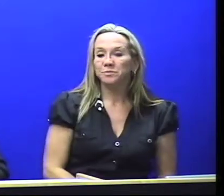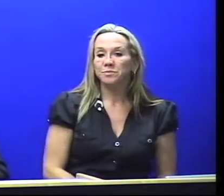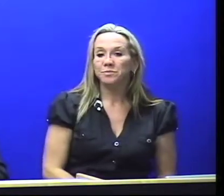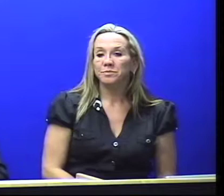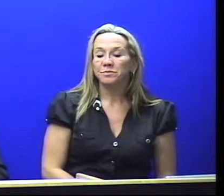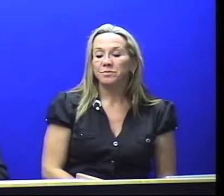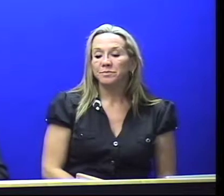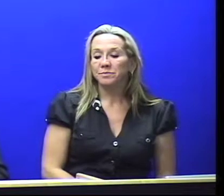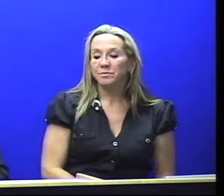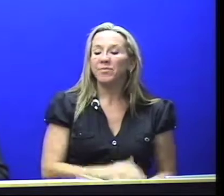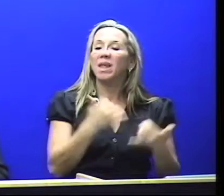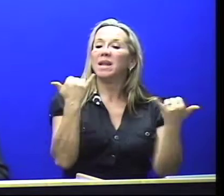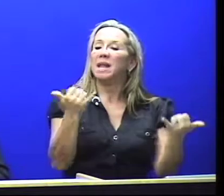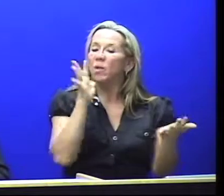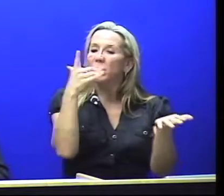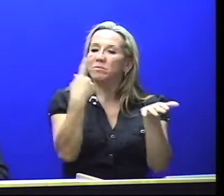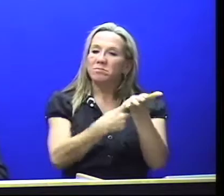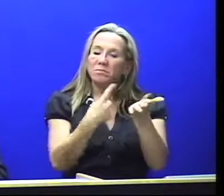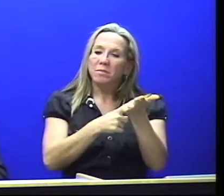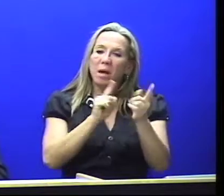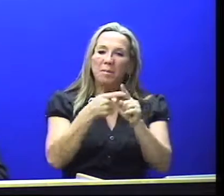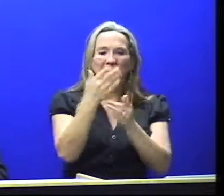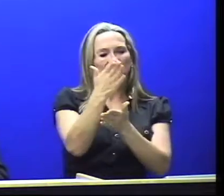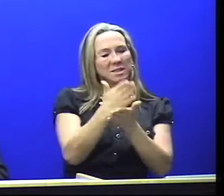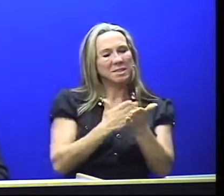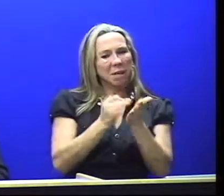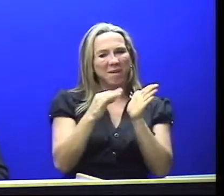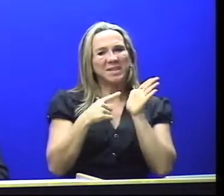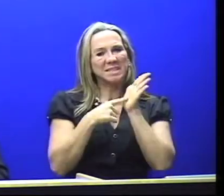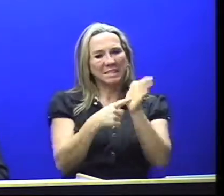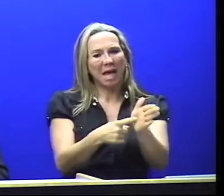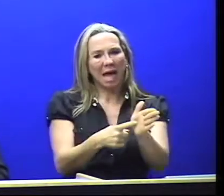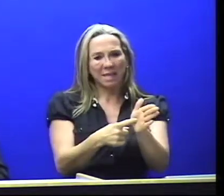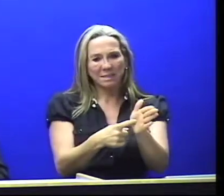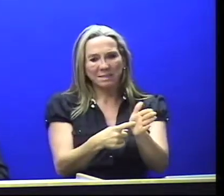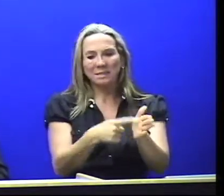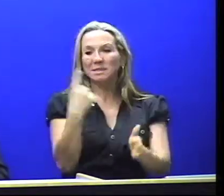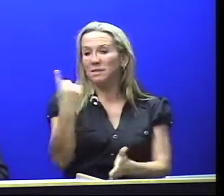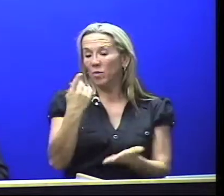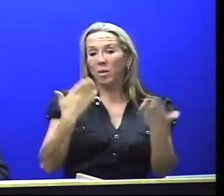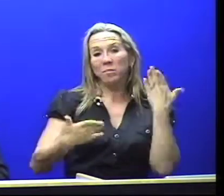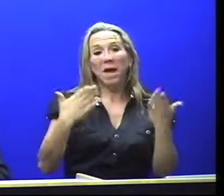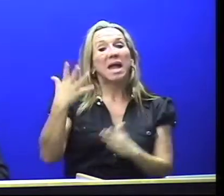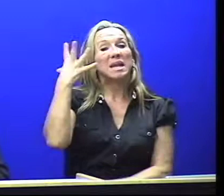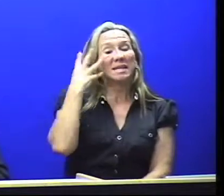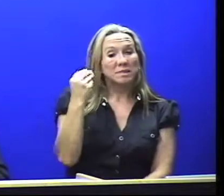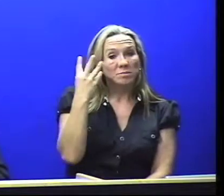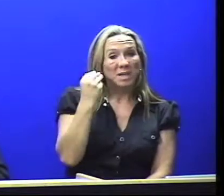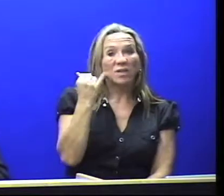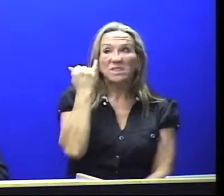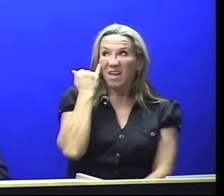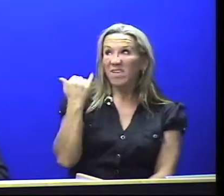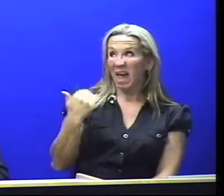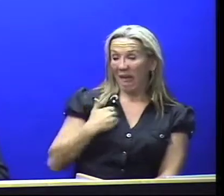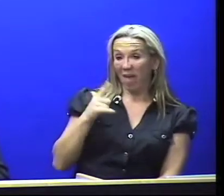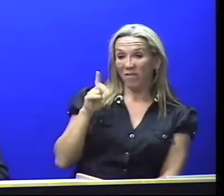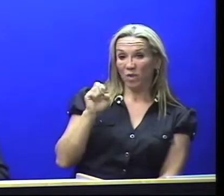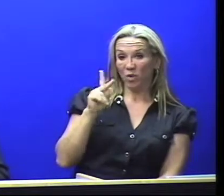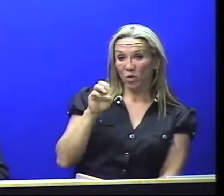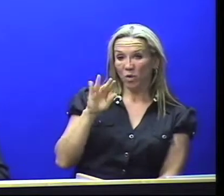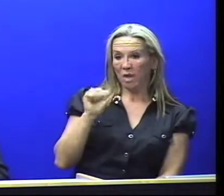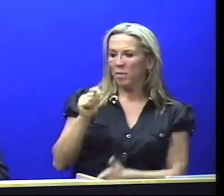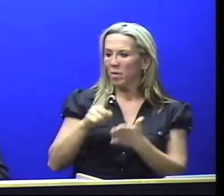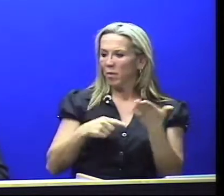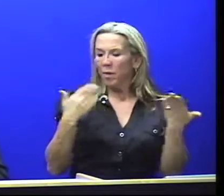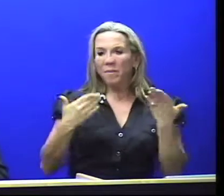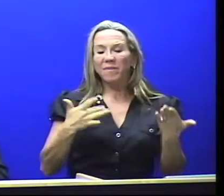Now we're going to talk a little bit about some of the signs that someone might experience if they have leukemia. One